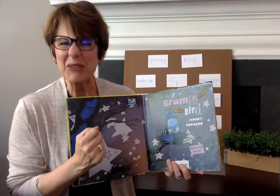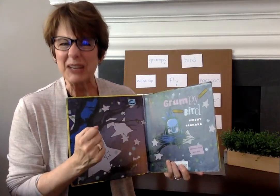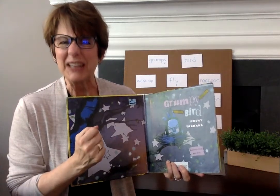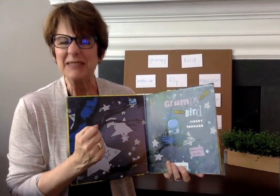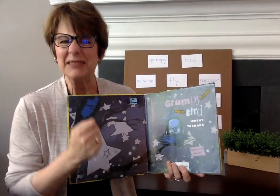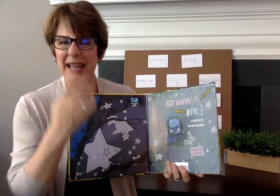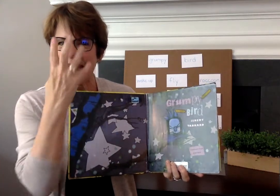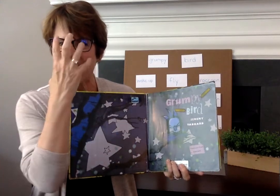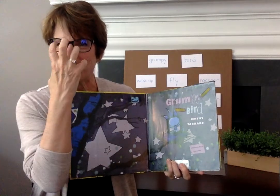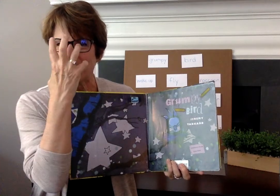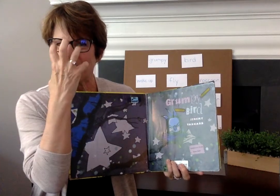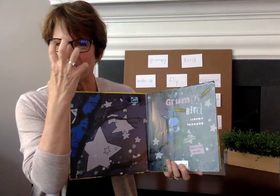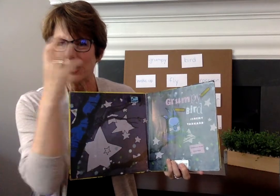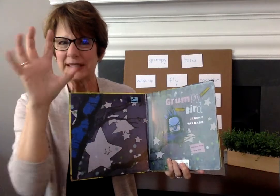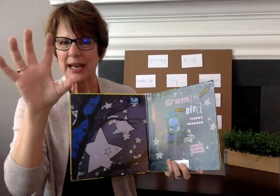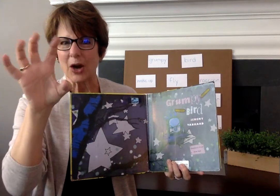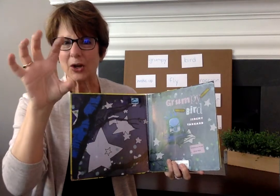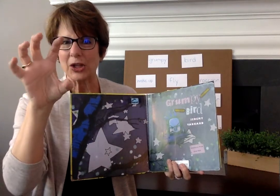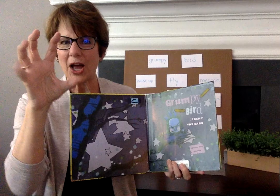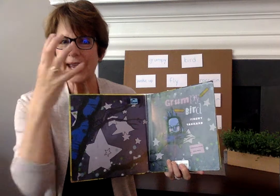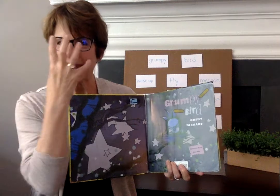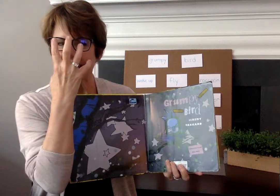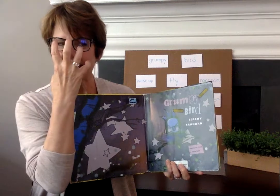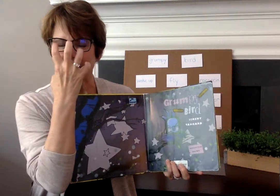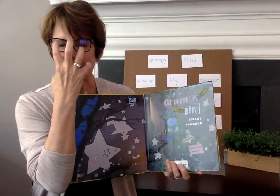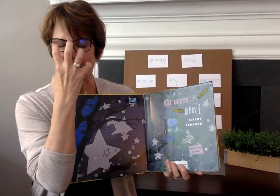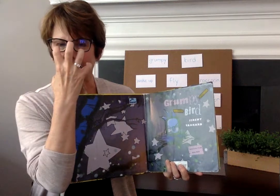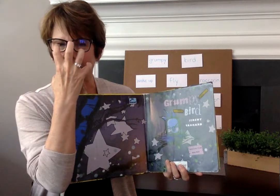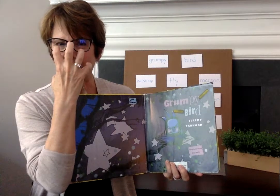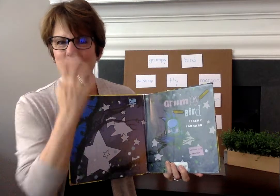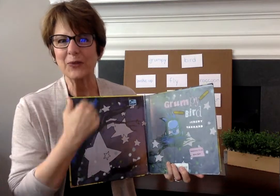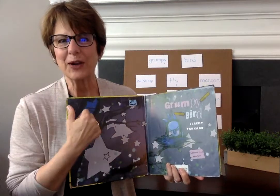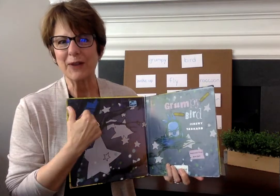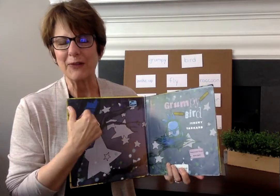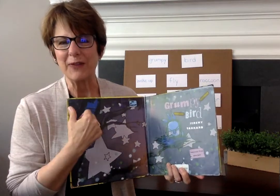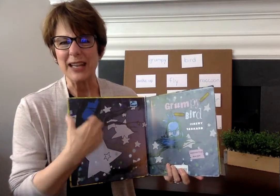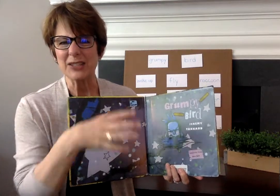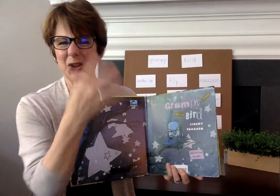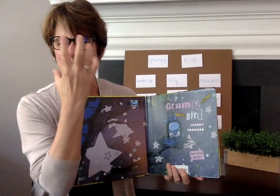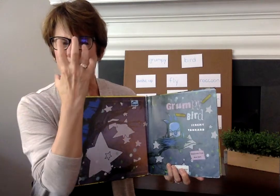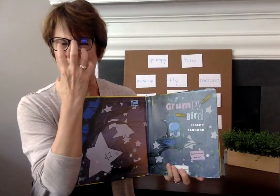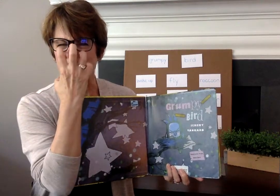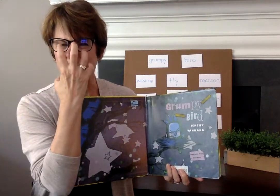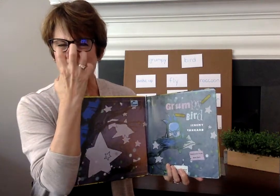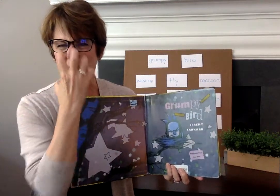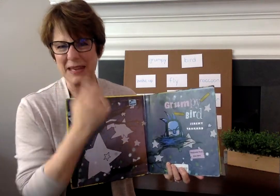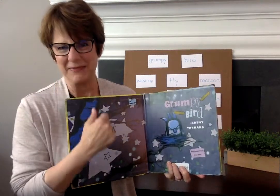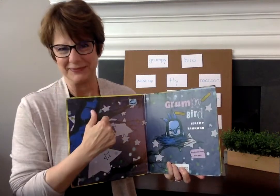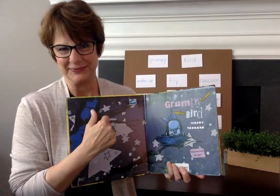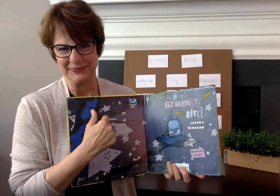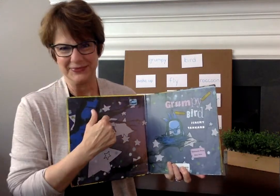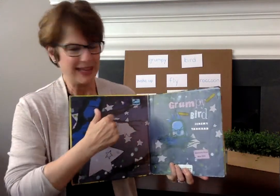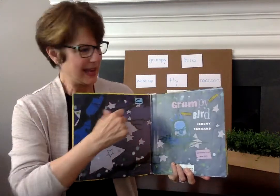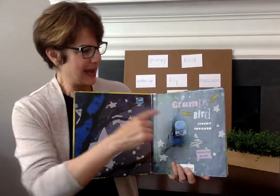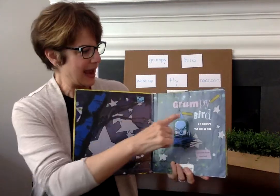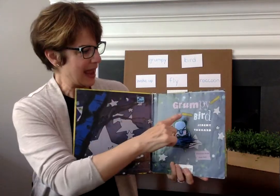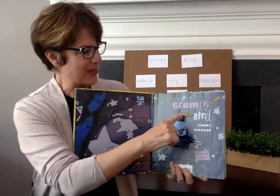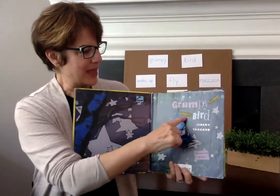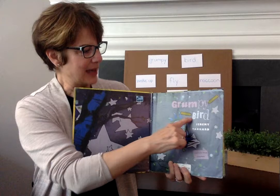angry. And we take our claw hand and we move it right in front of our face. Grumpy. And then